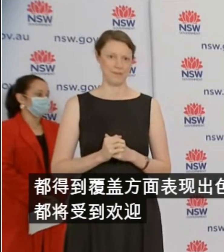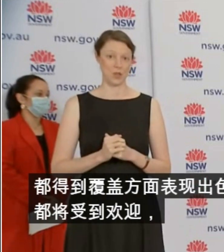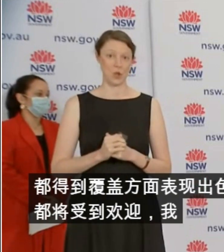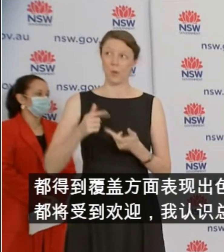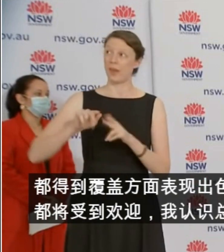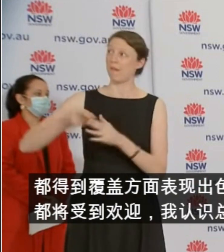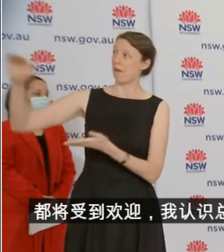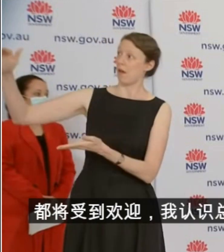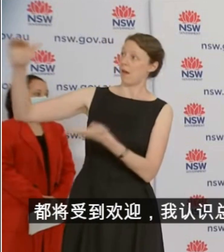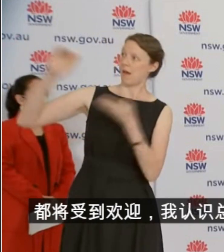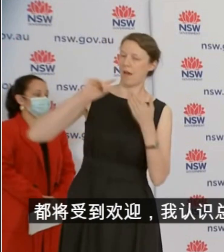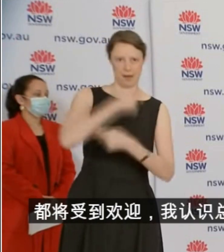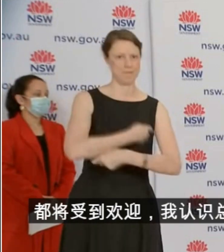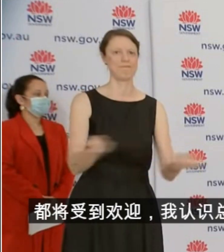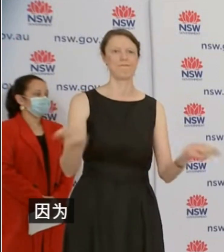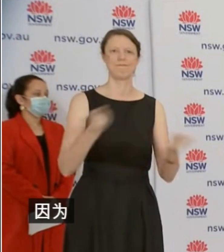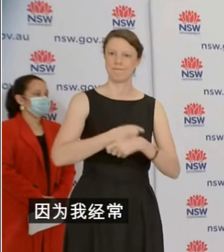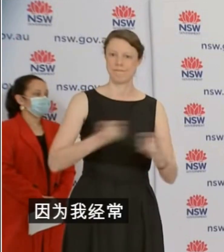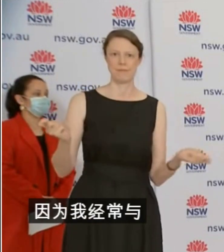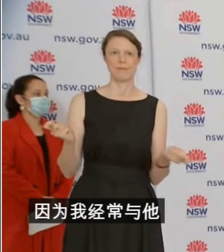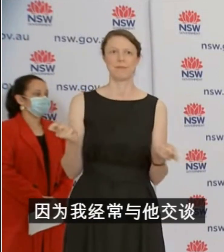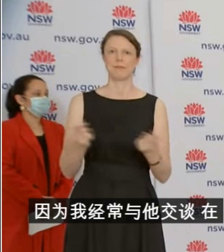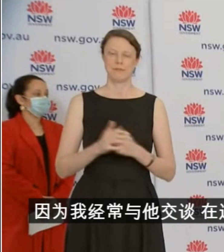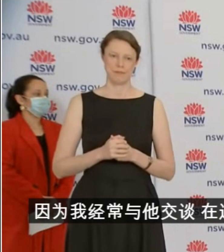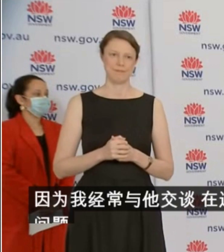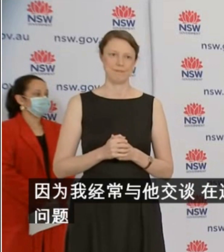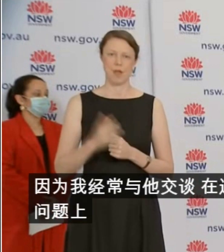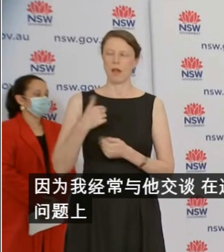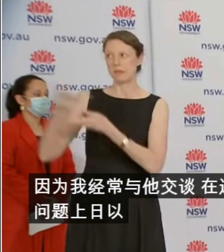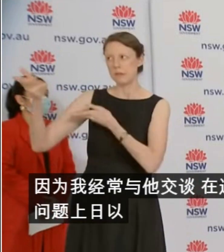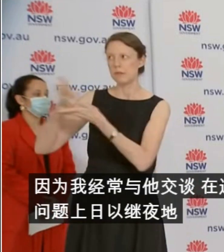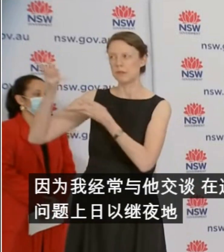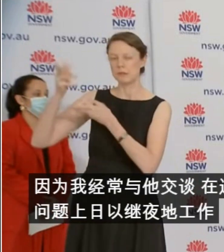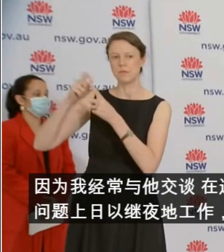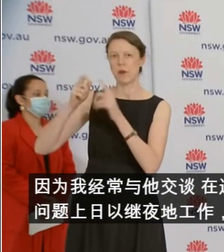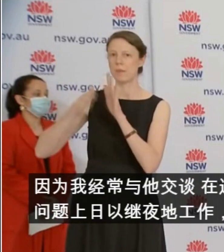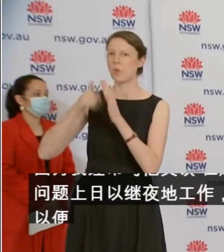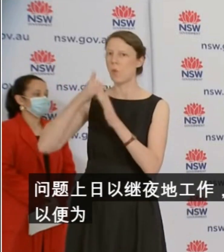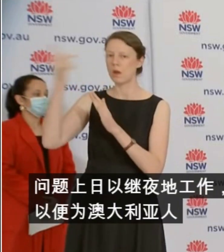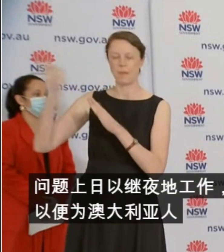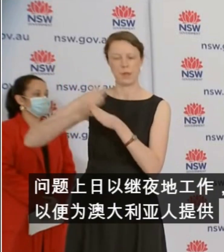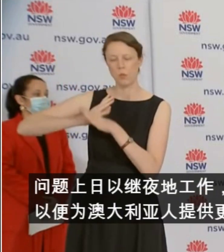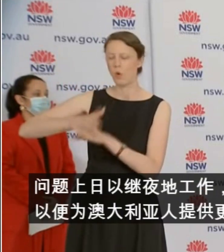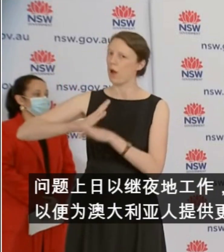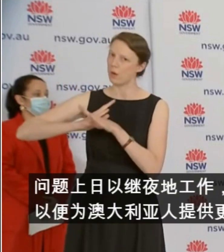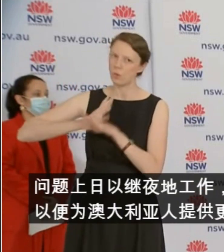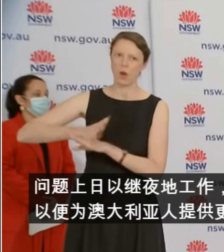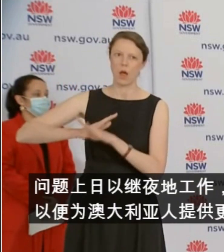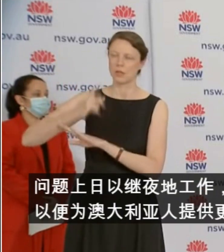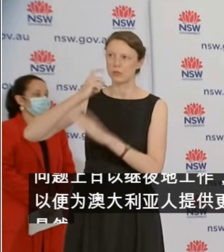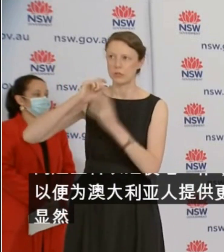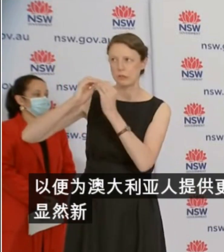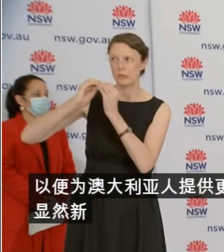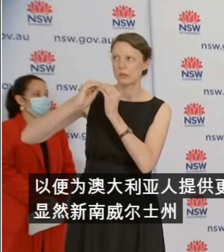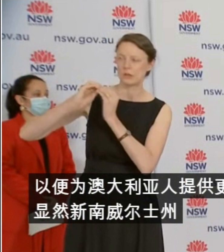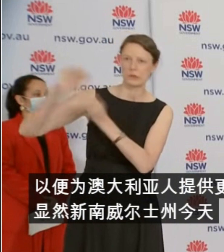be welcome, and I know the Prime Minister, as I speak to him regularly on this issue, is working day and night to get more vaccines to Australians,